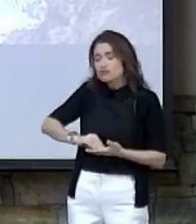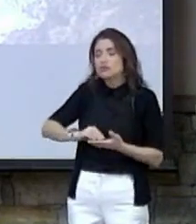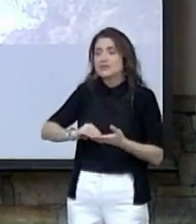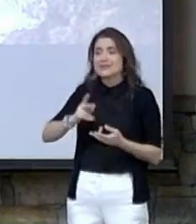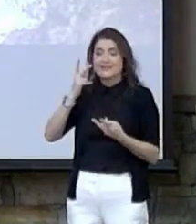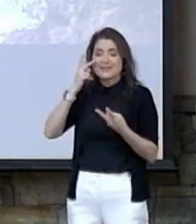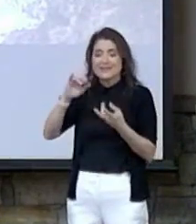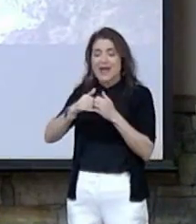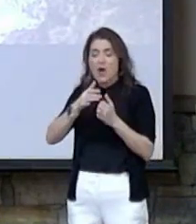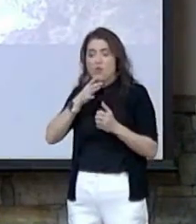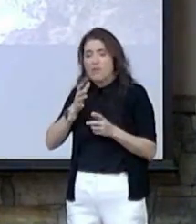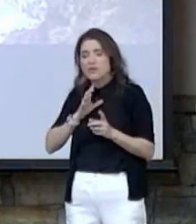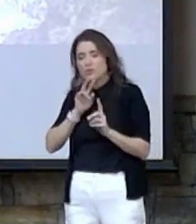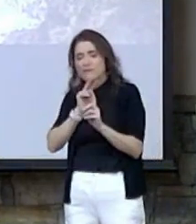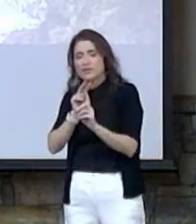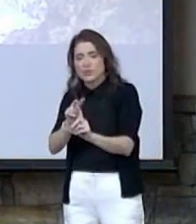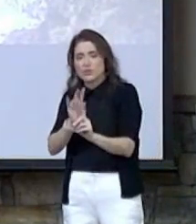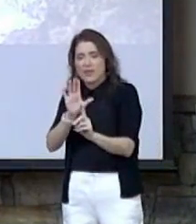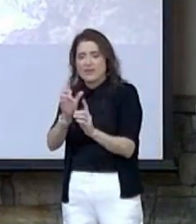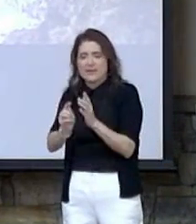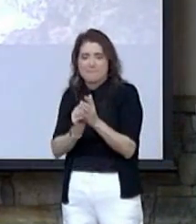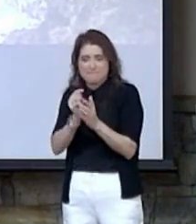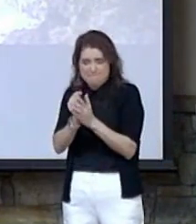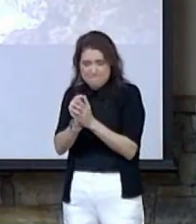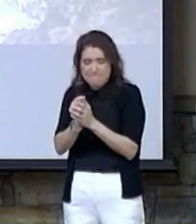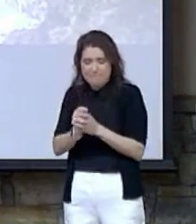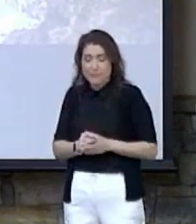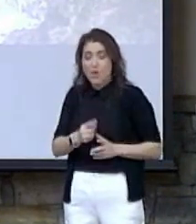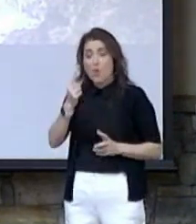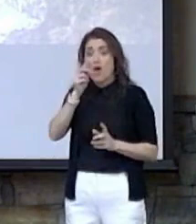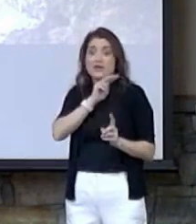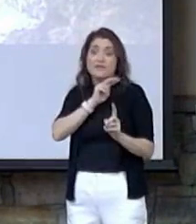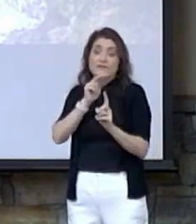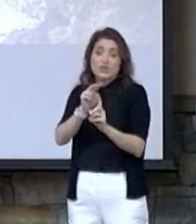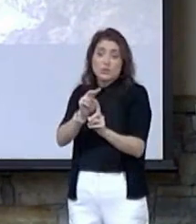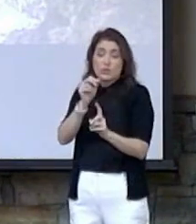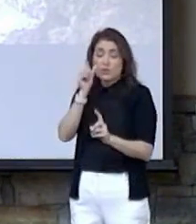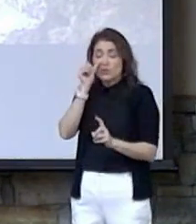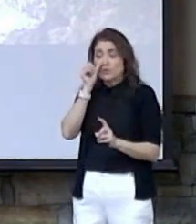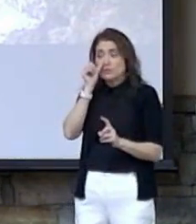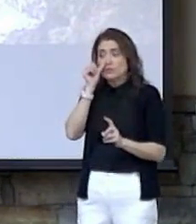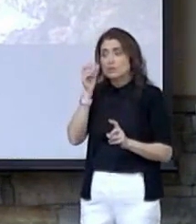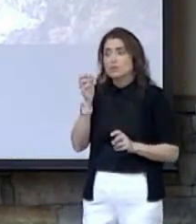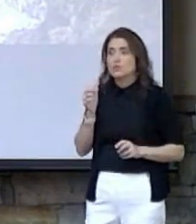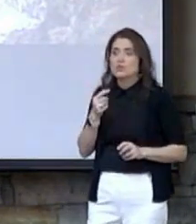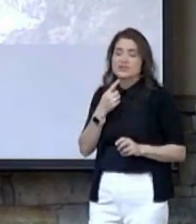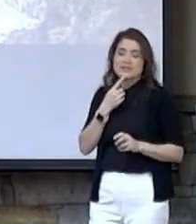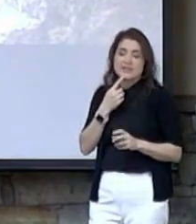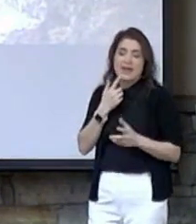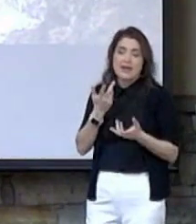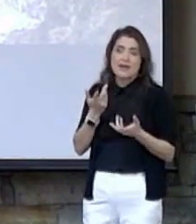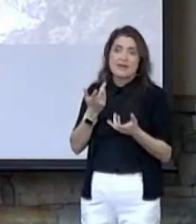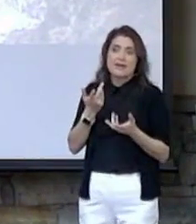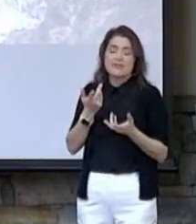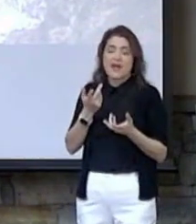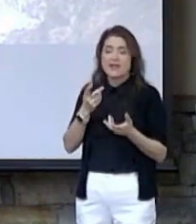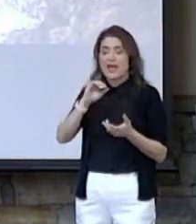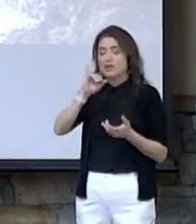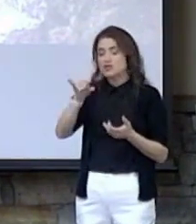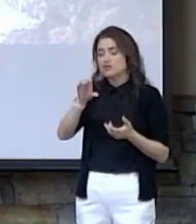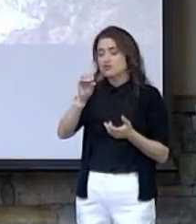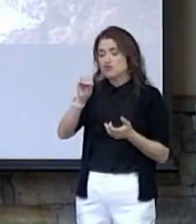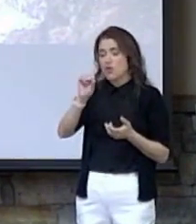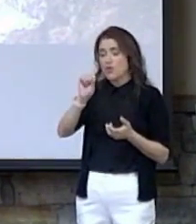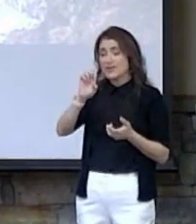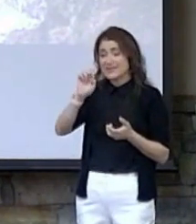women were viewed during this time period. One view would go so far as to say this, and Josephus would capture